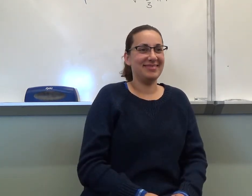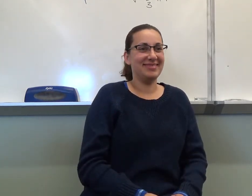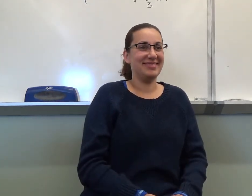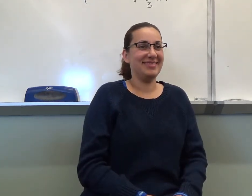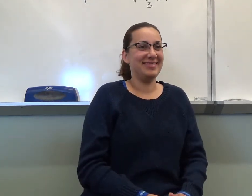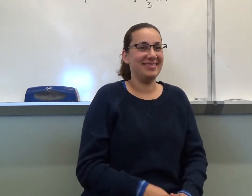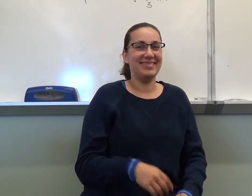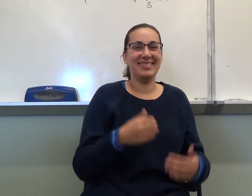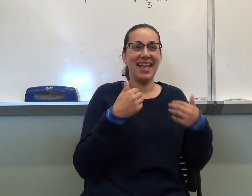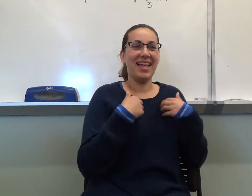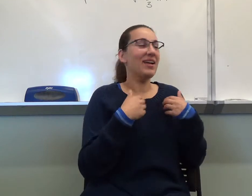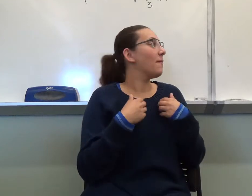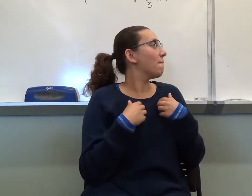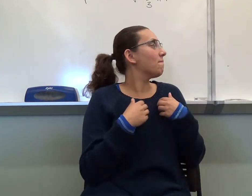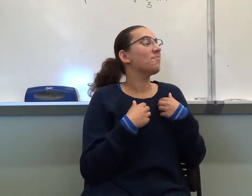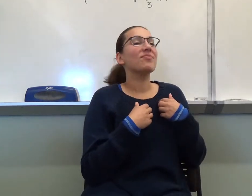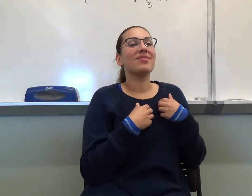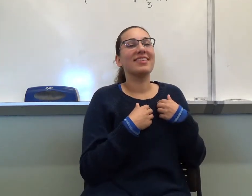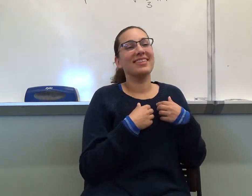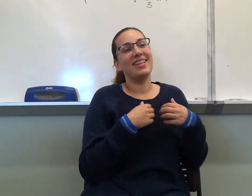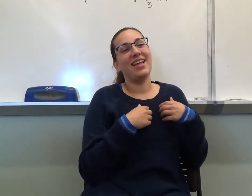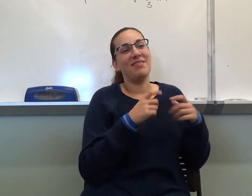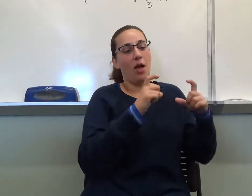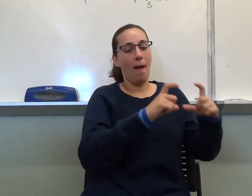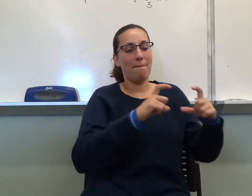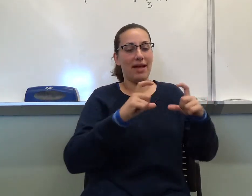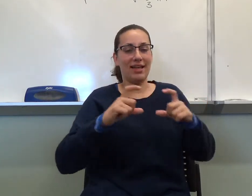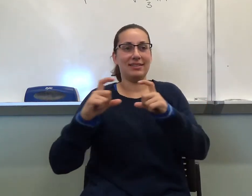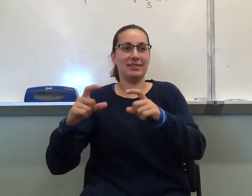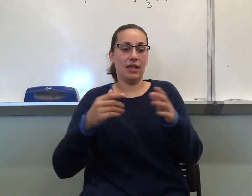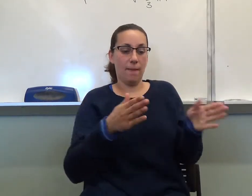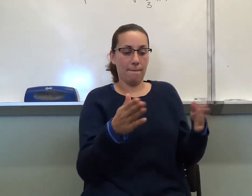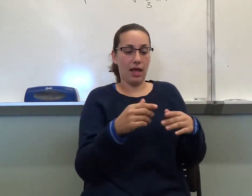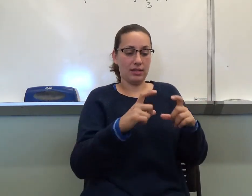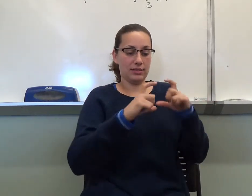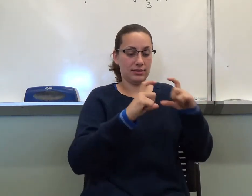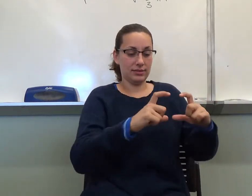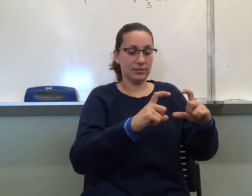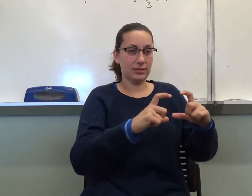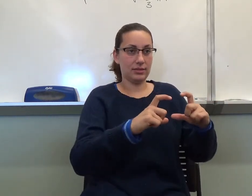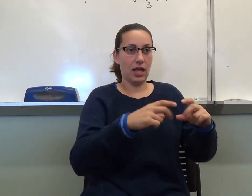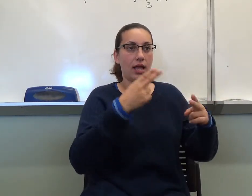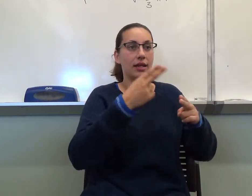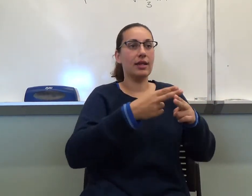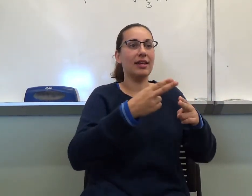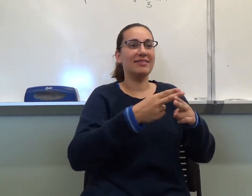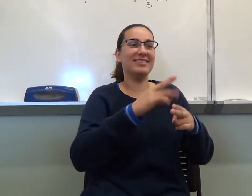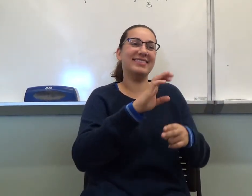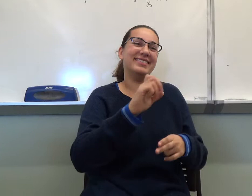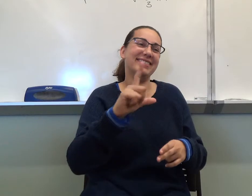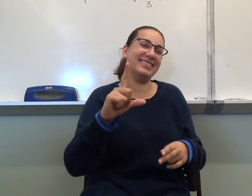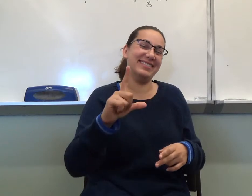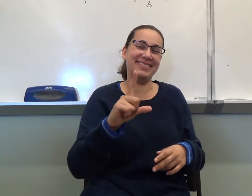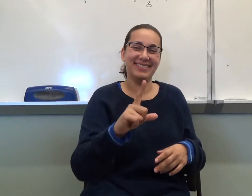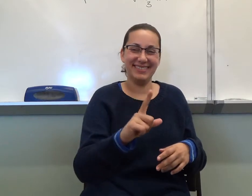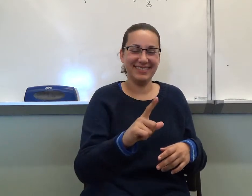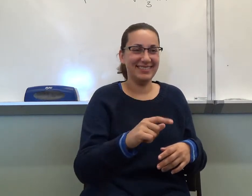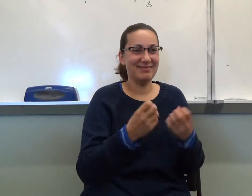and those are called cells. So this is known as a cell, and there's a lot of cells in there.